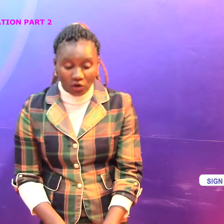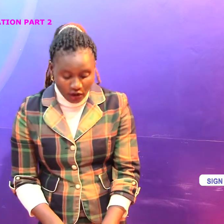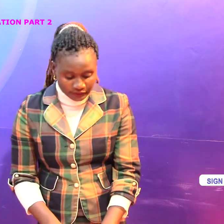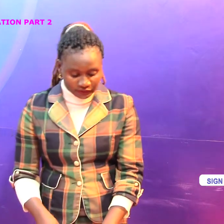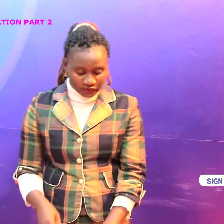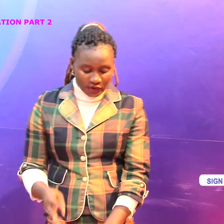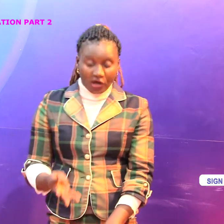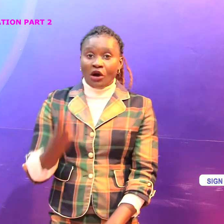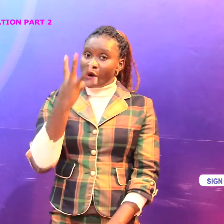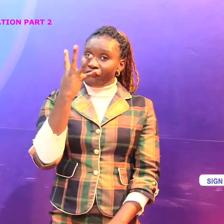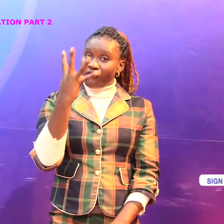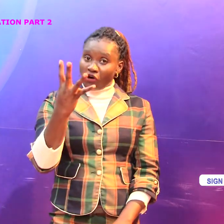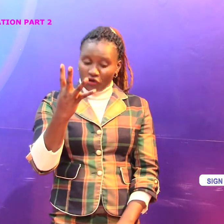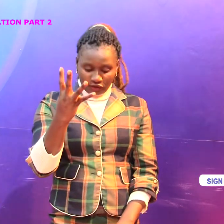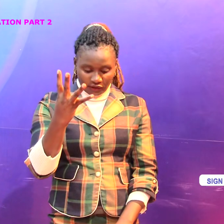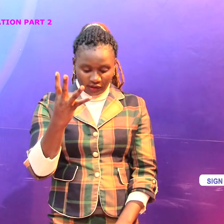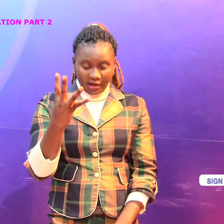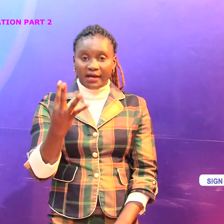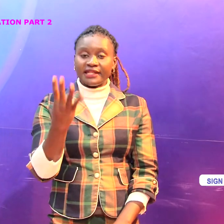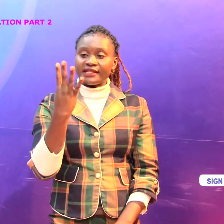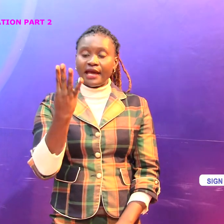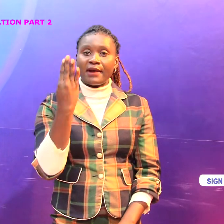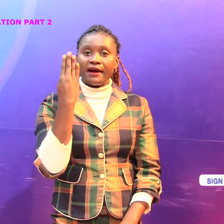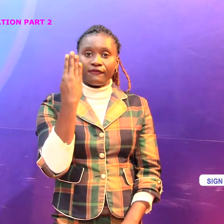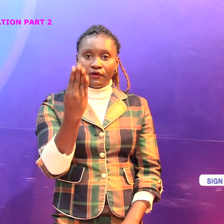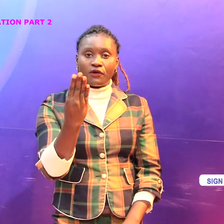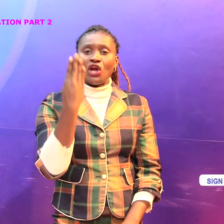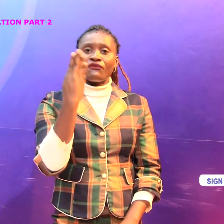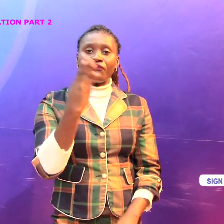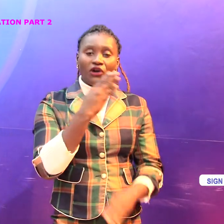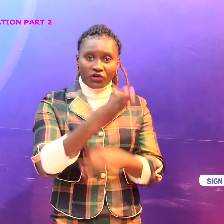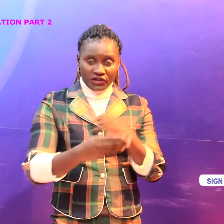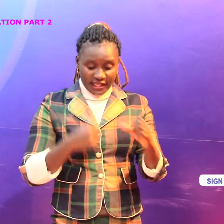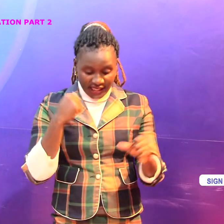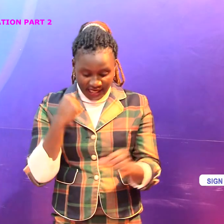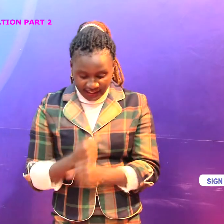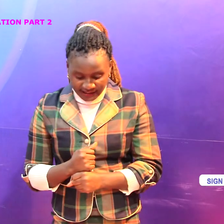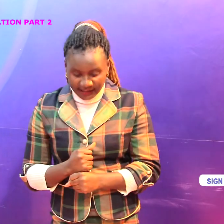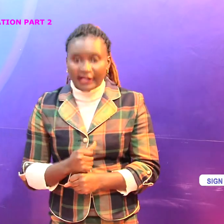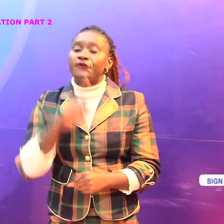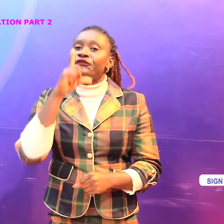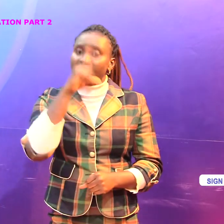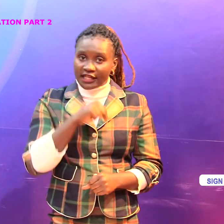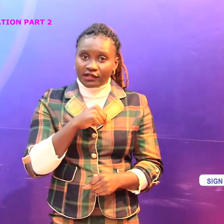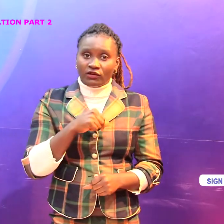So 4. Remember, this is number 4. 4 years finish.